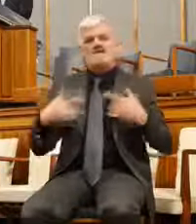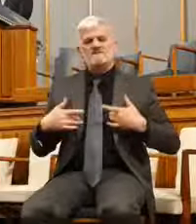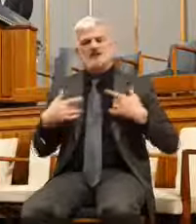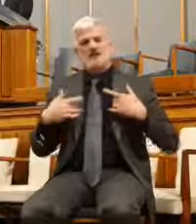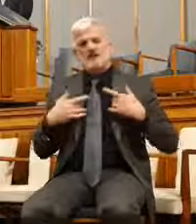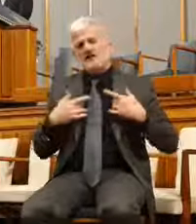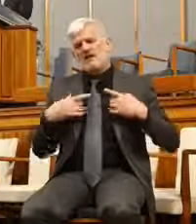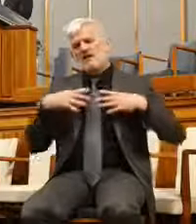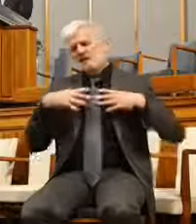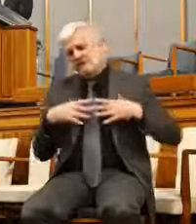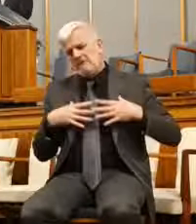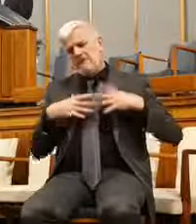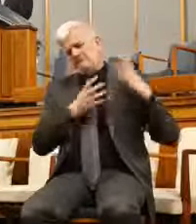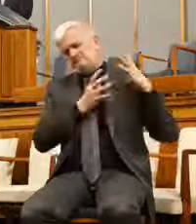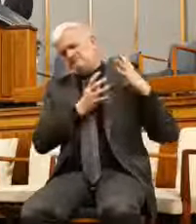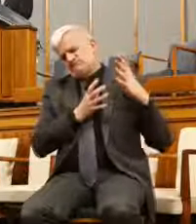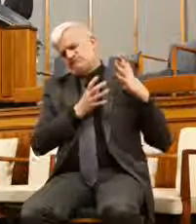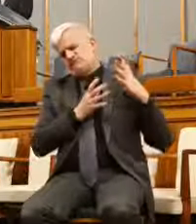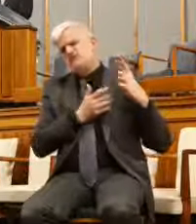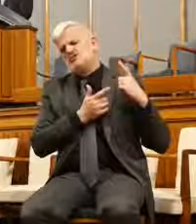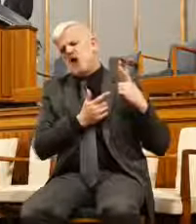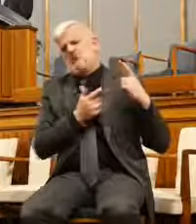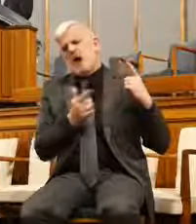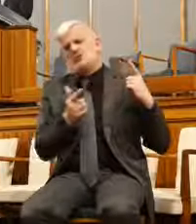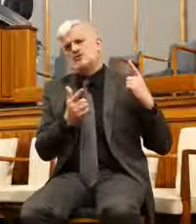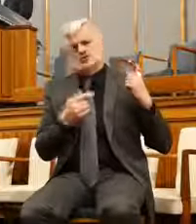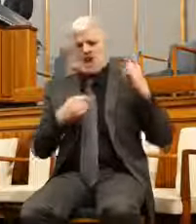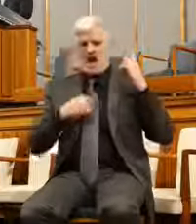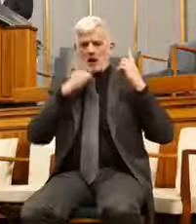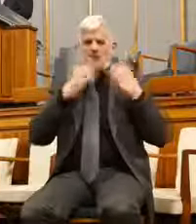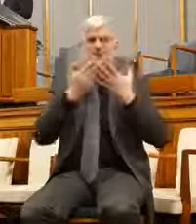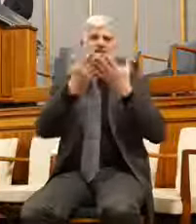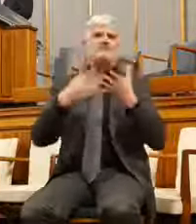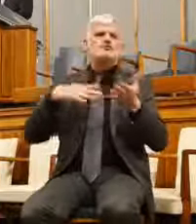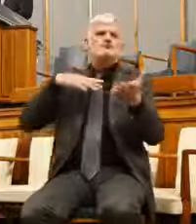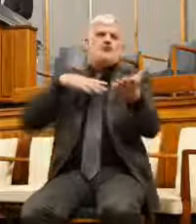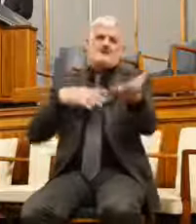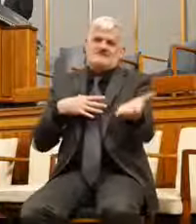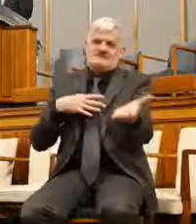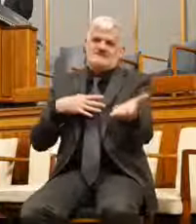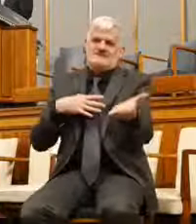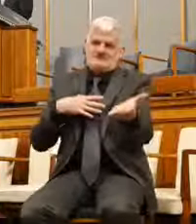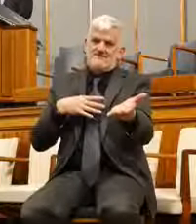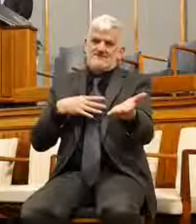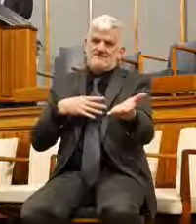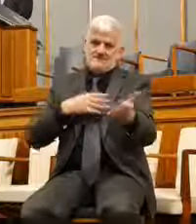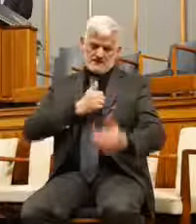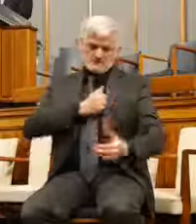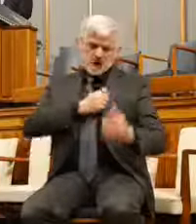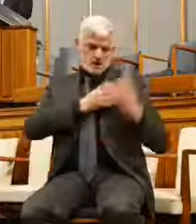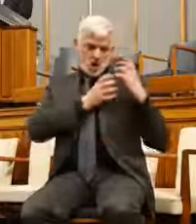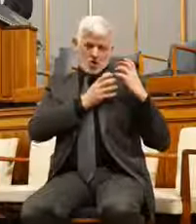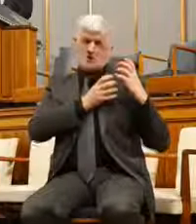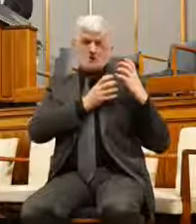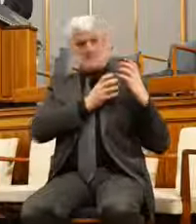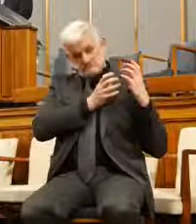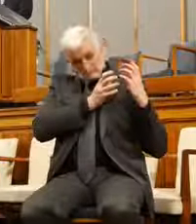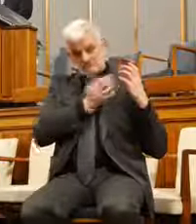labour and are heavy laden, and I will give you rest. Take my yoke upon